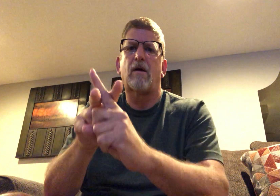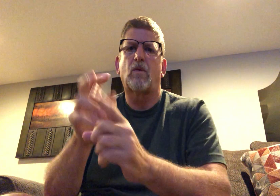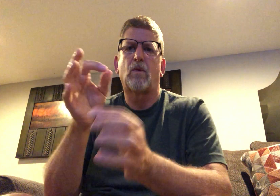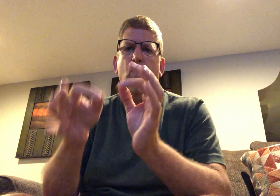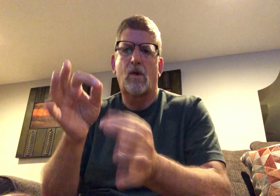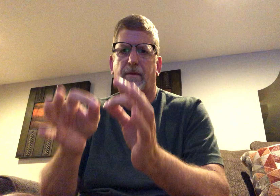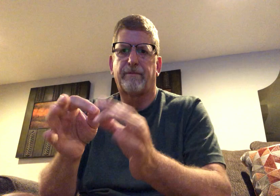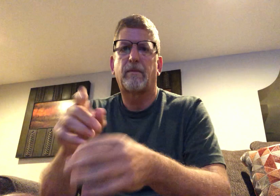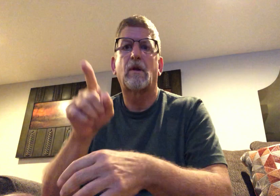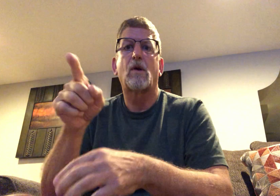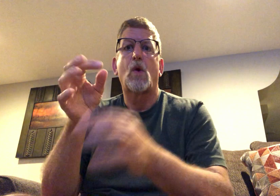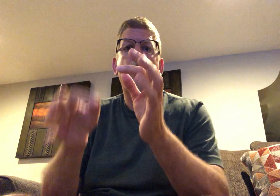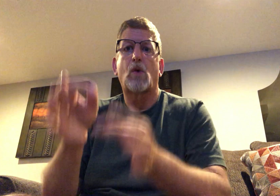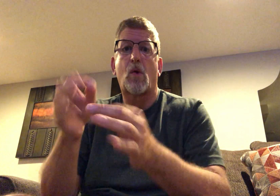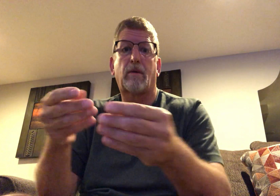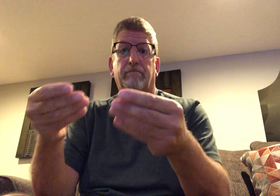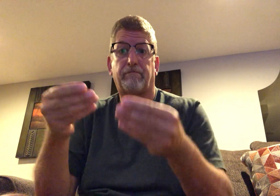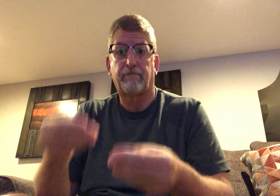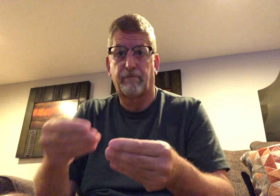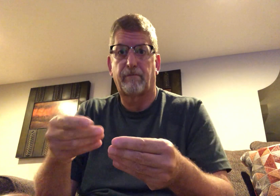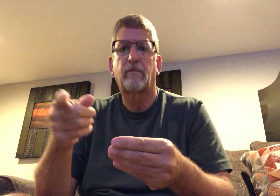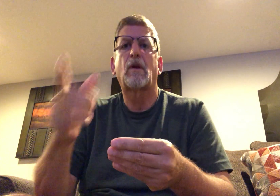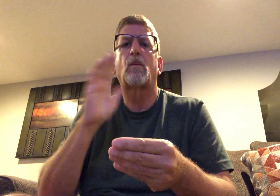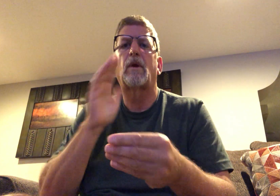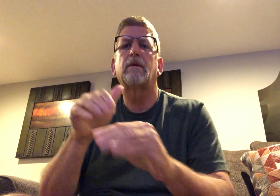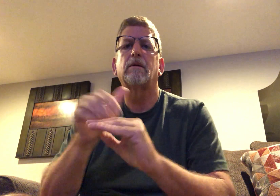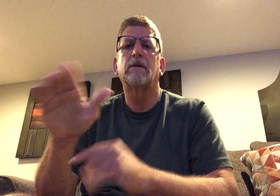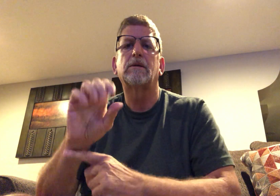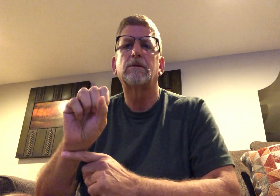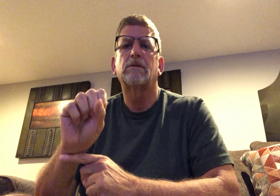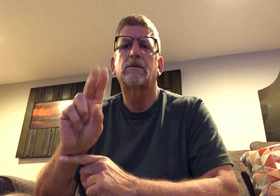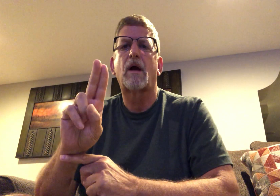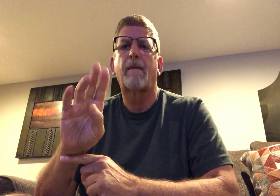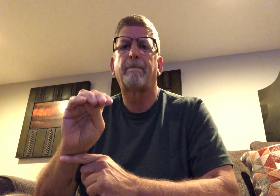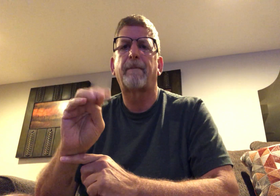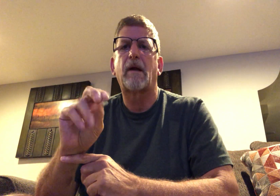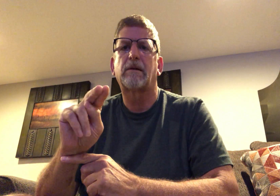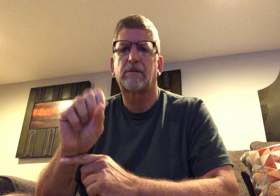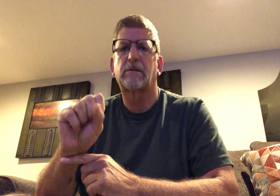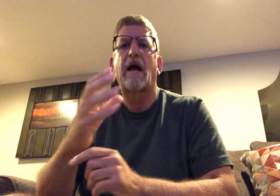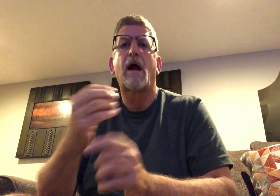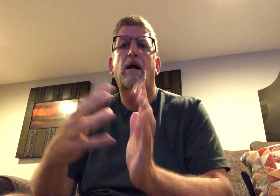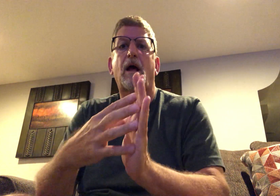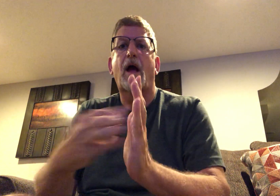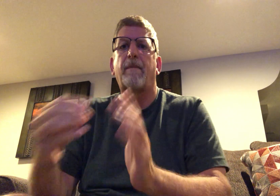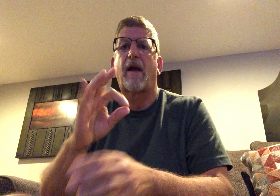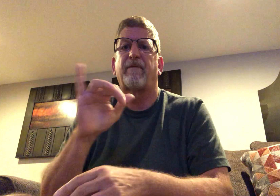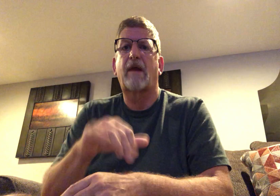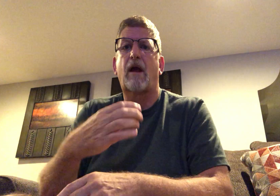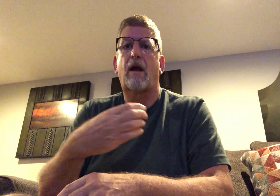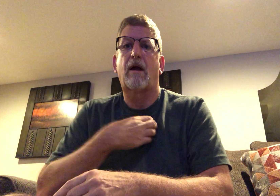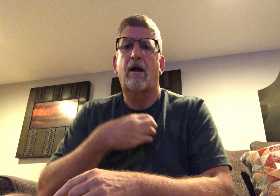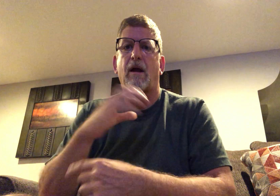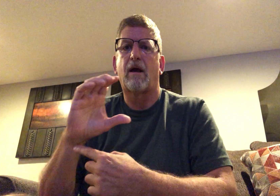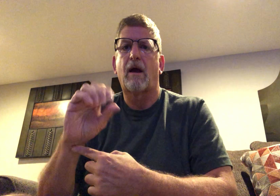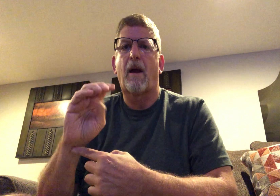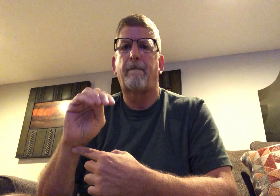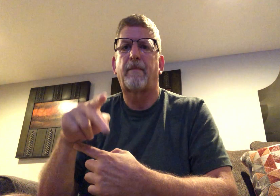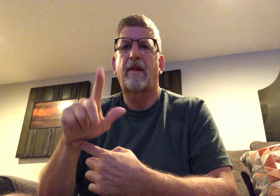after trying other medications. And the majority of people on Humira saw significant symptom relief, and many achieved remission in as little as 4 weeks.